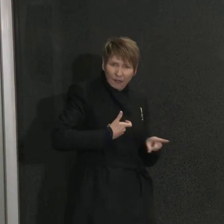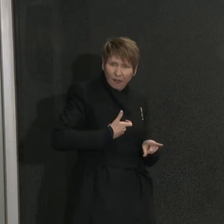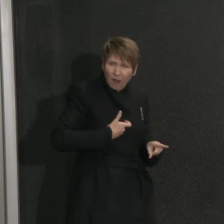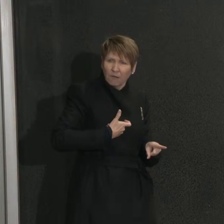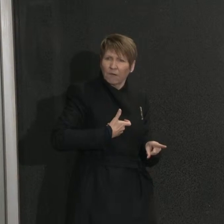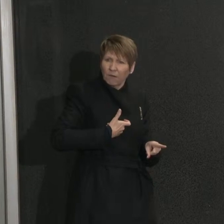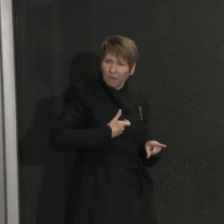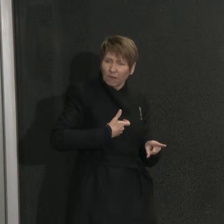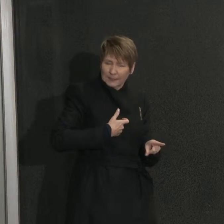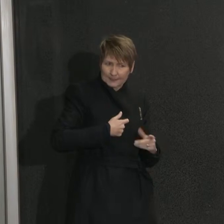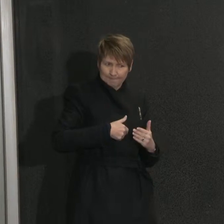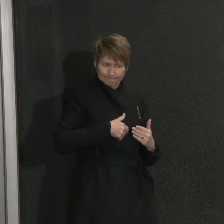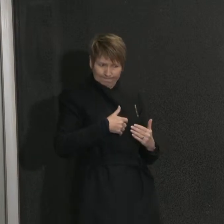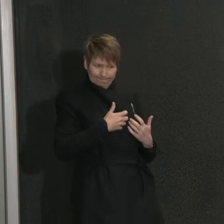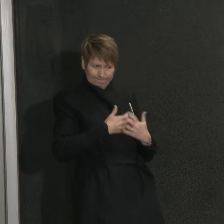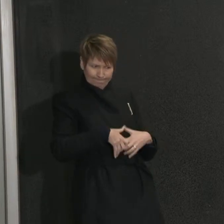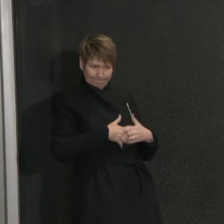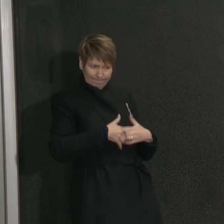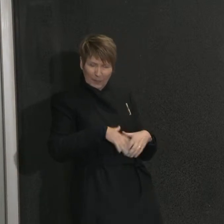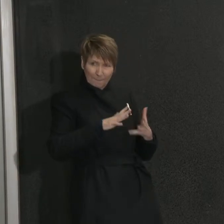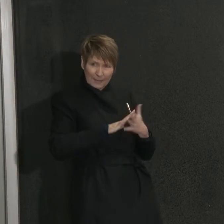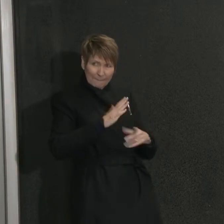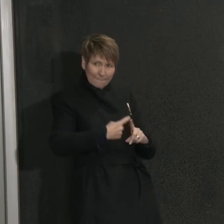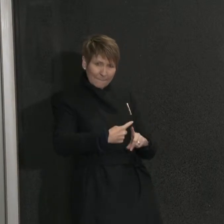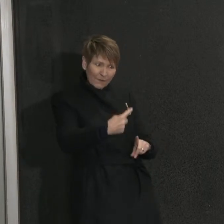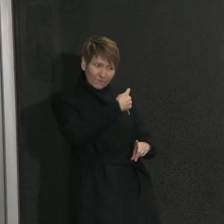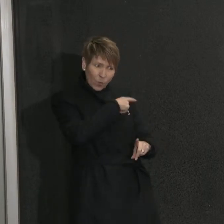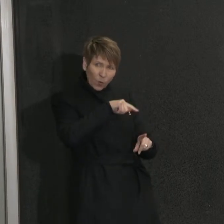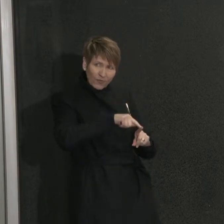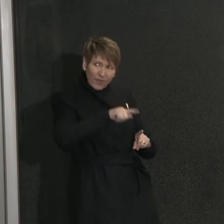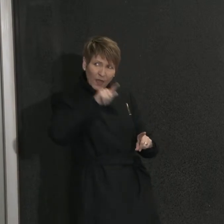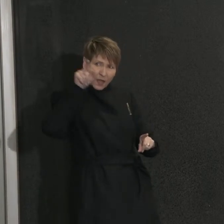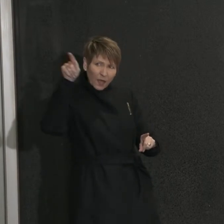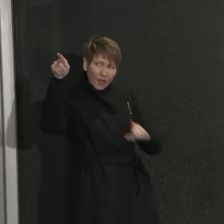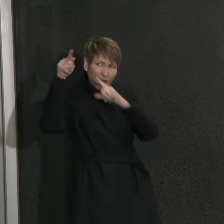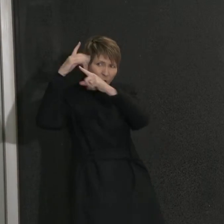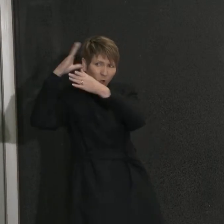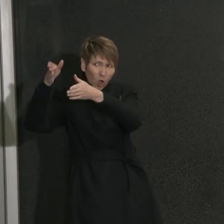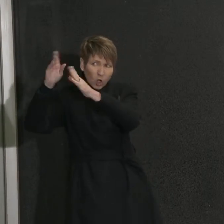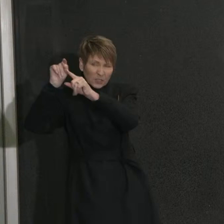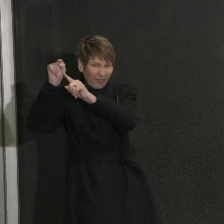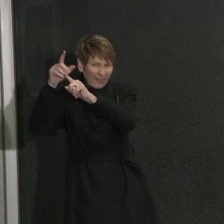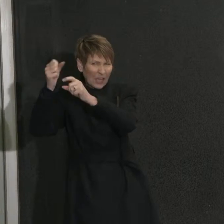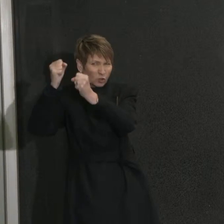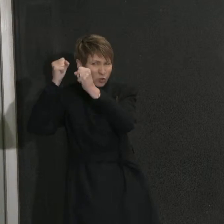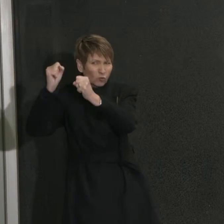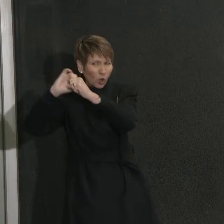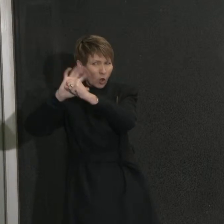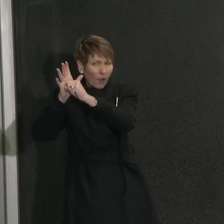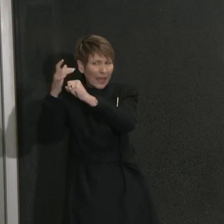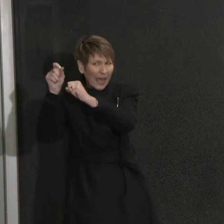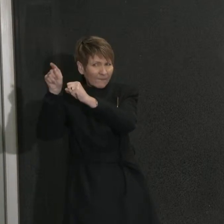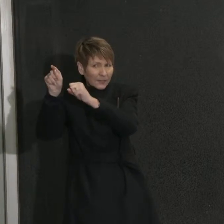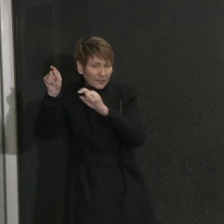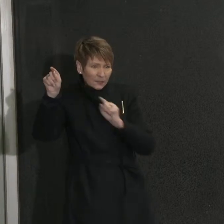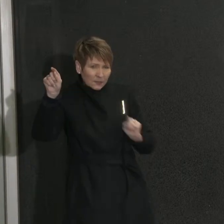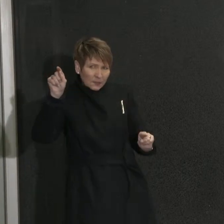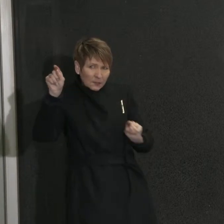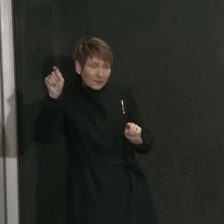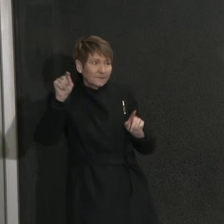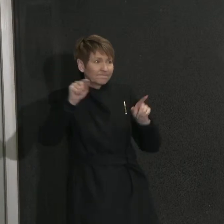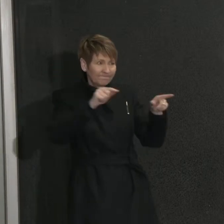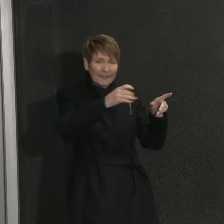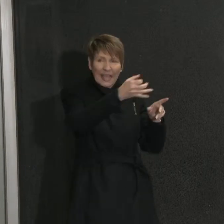Yeah. wouldn't the genomics link back to cases from quarantine hotel rather than the broader Sydney outbreak? Well, that of course